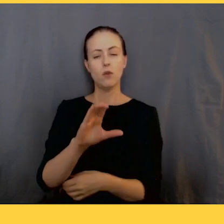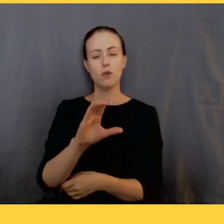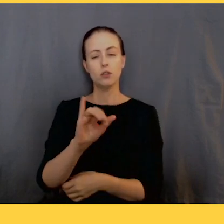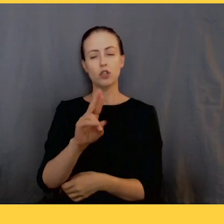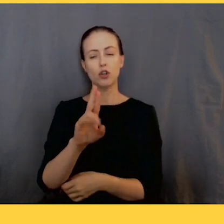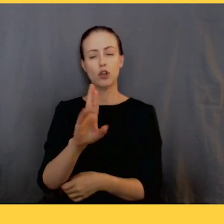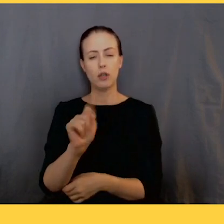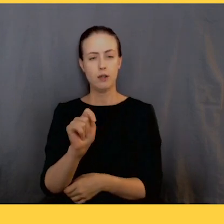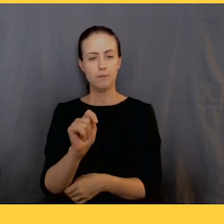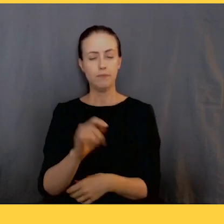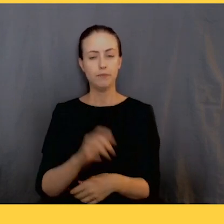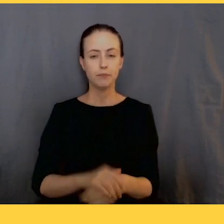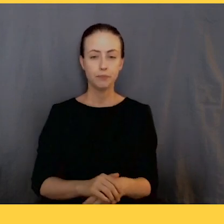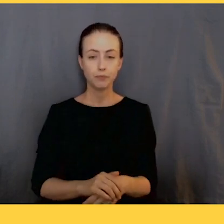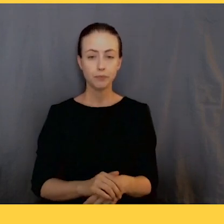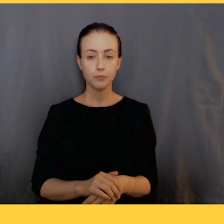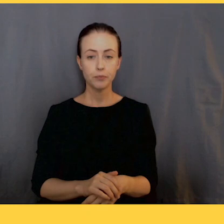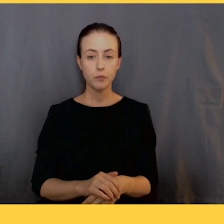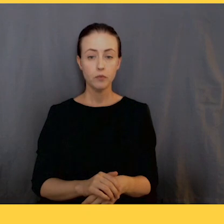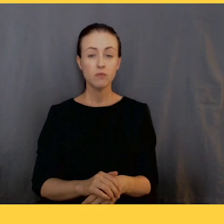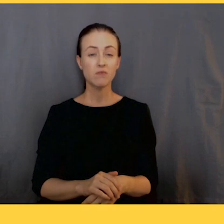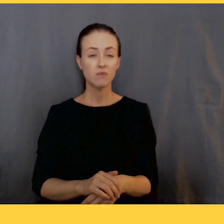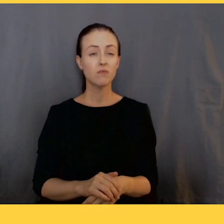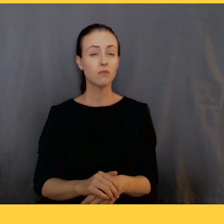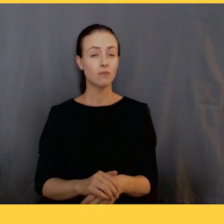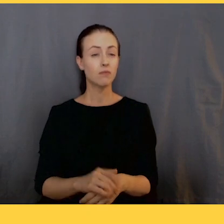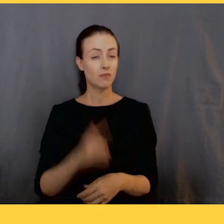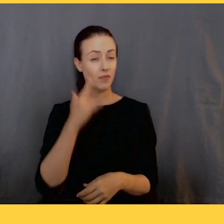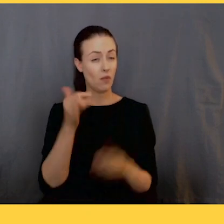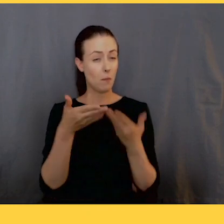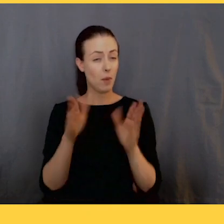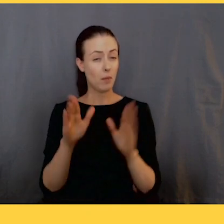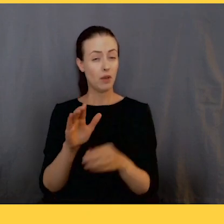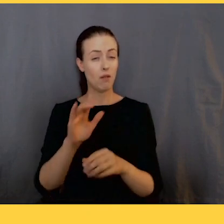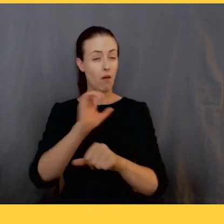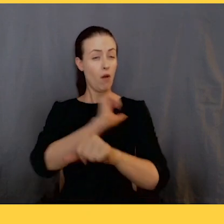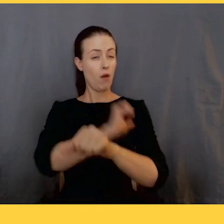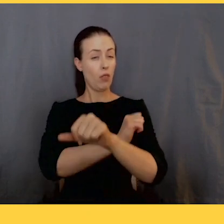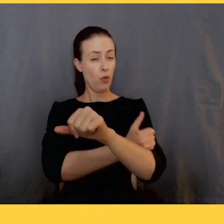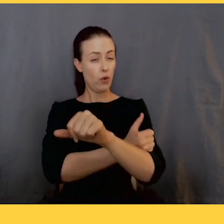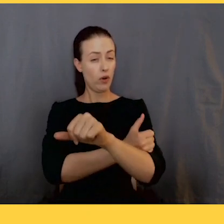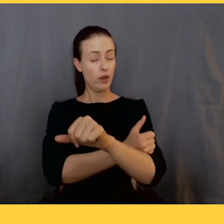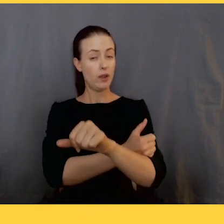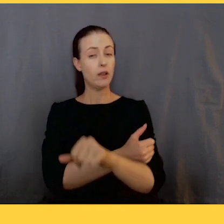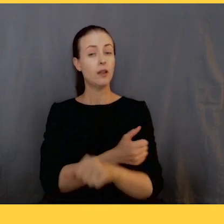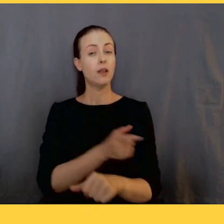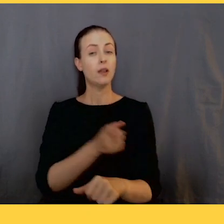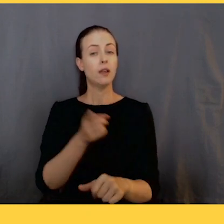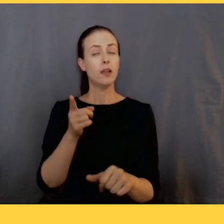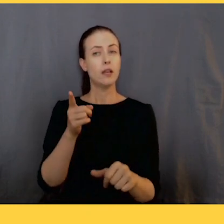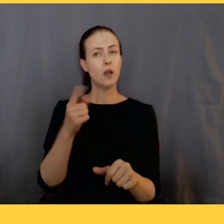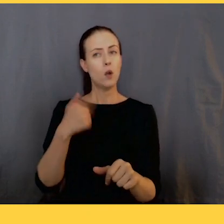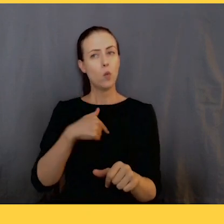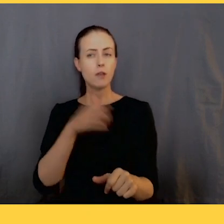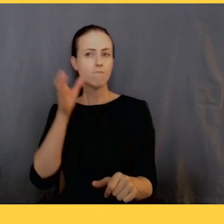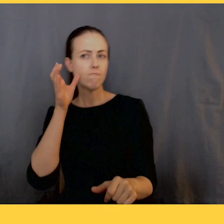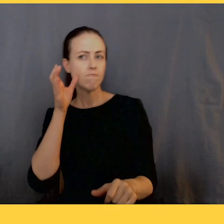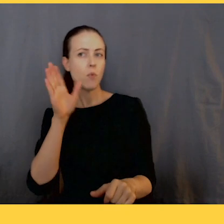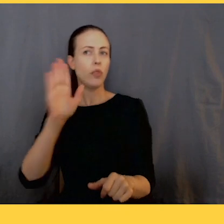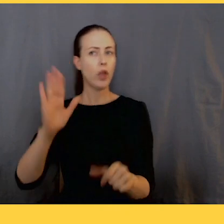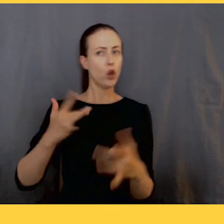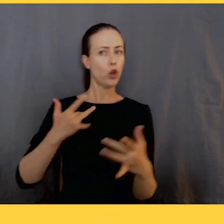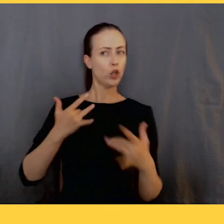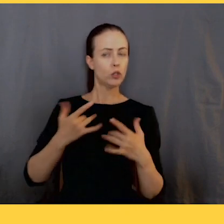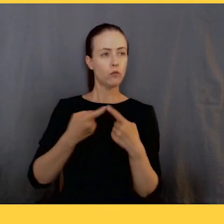Public authority, we're all doing these type of events, having a very active ongoing dialogue. We're listening